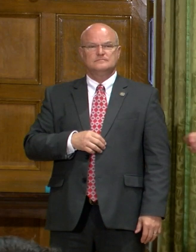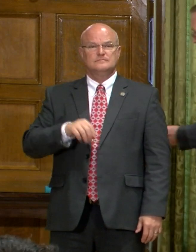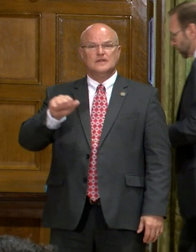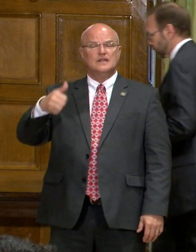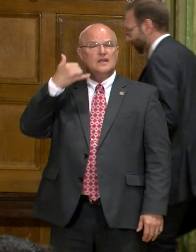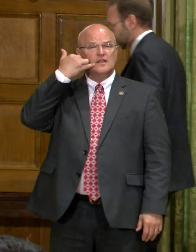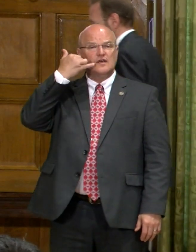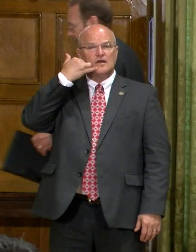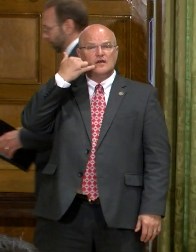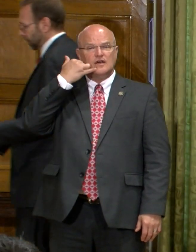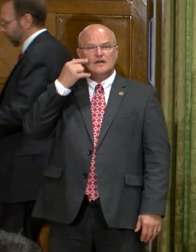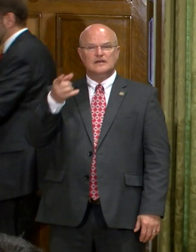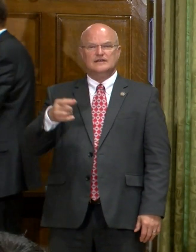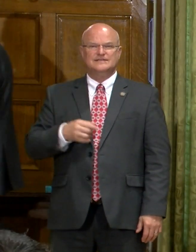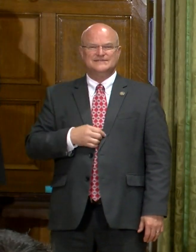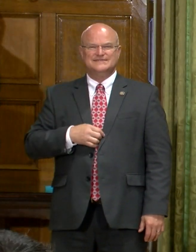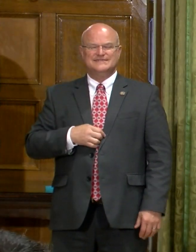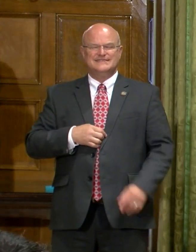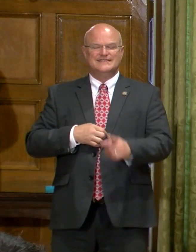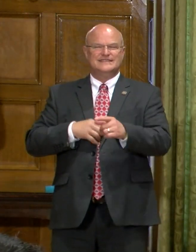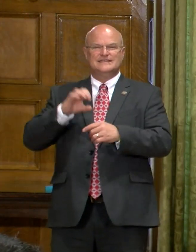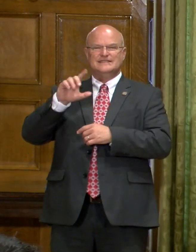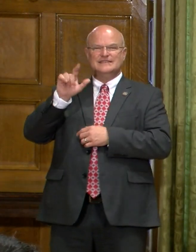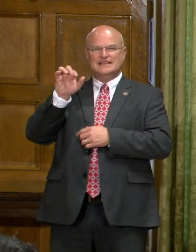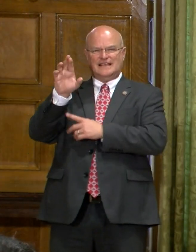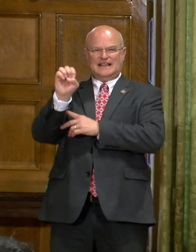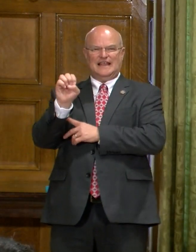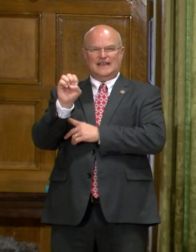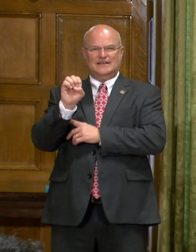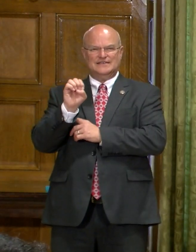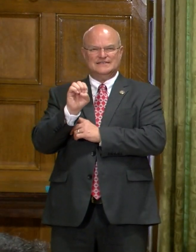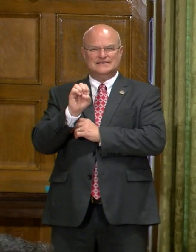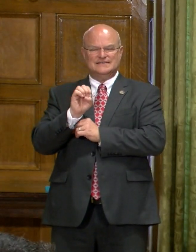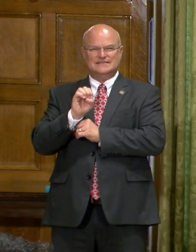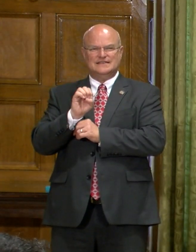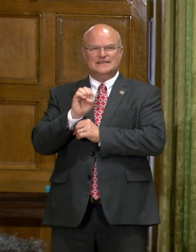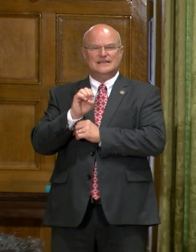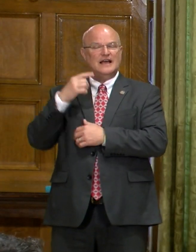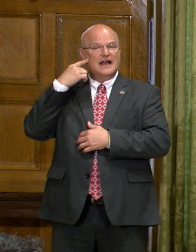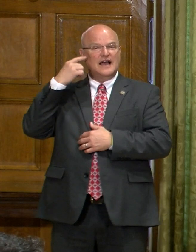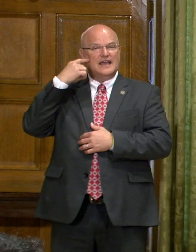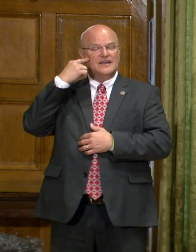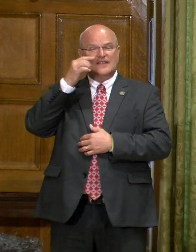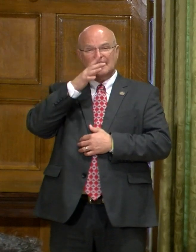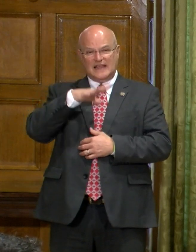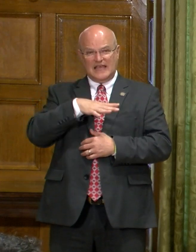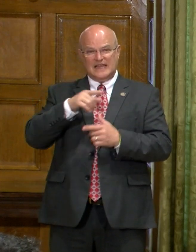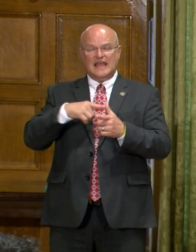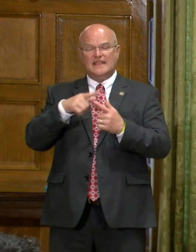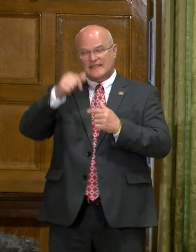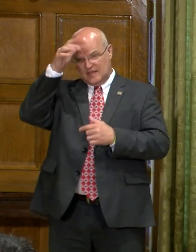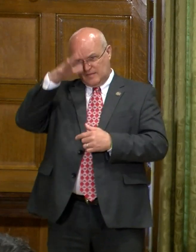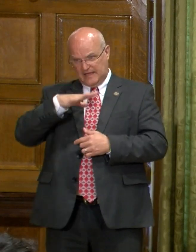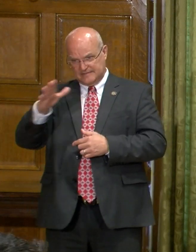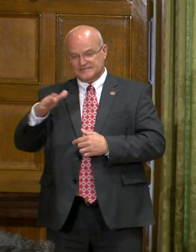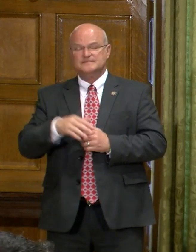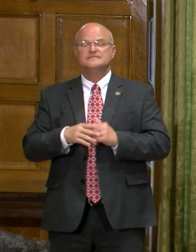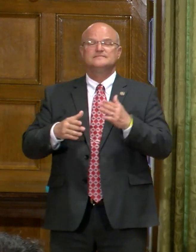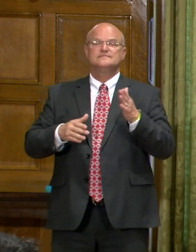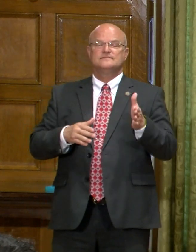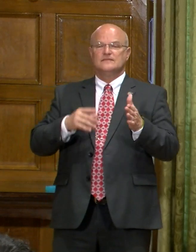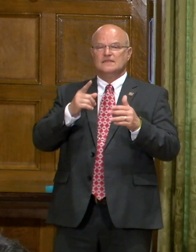Another question remotely. Governor Hutchinson. Yes. This is Clarissa with Kansas today. I hear the lady, and then we'll go to the gentleman.